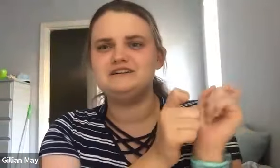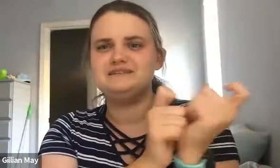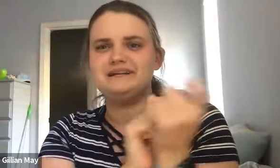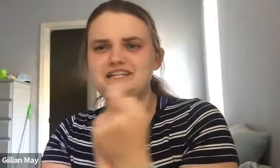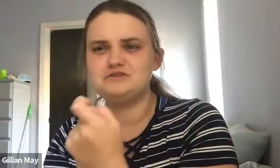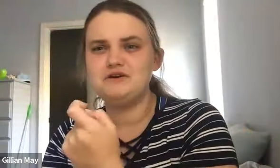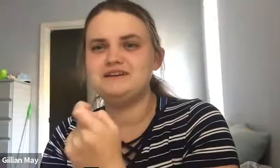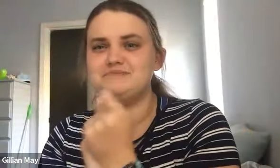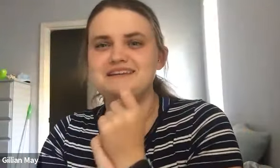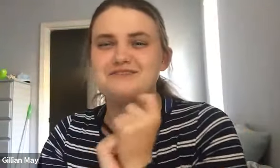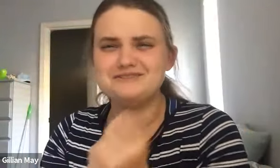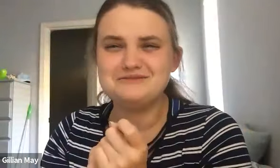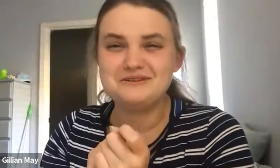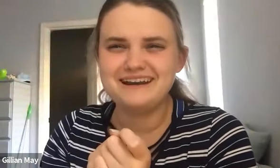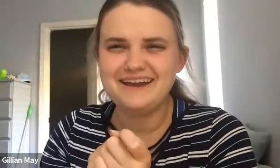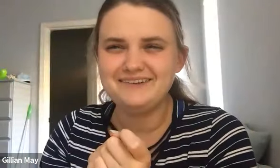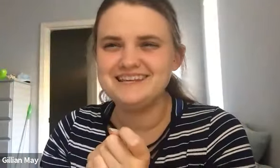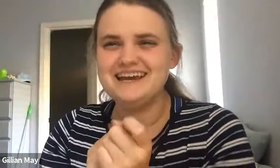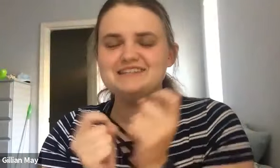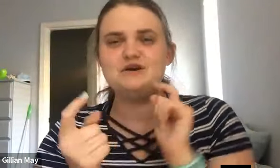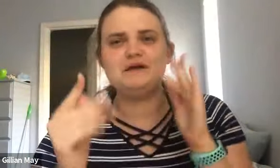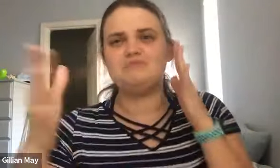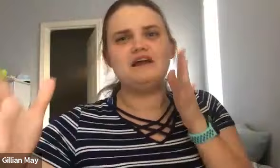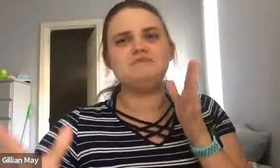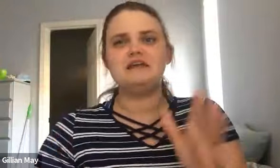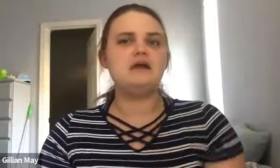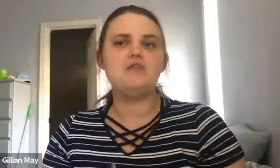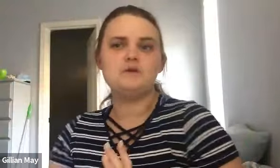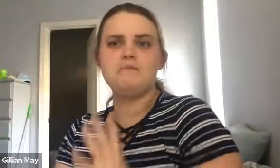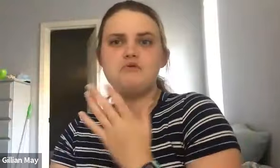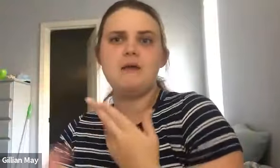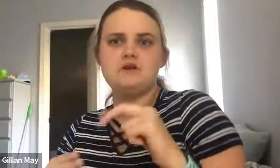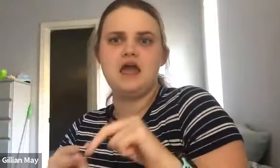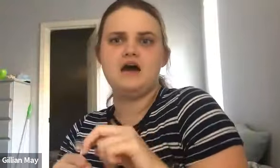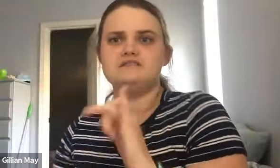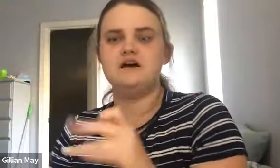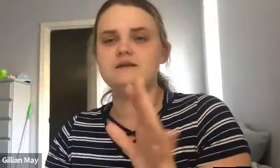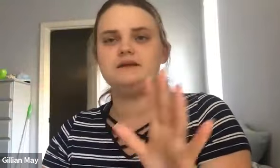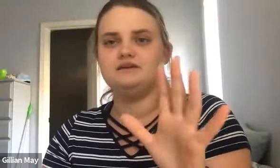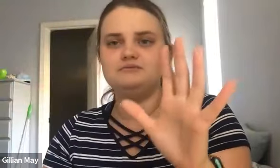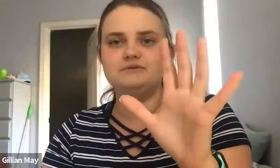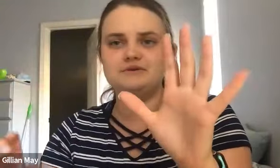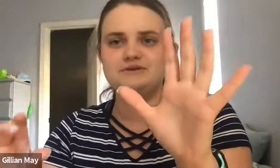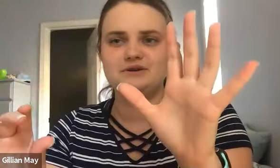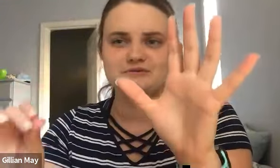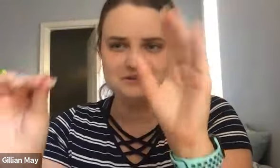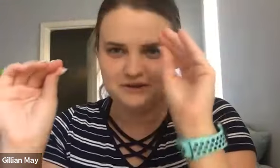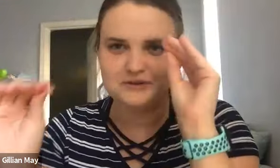into my teacher mode because my kids are also learning nouns. And so I'm like, I'm ready to be like, we got to learn about proper nouns and all that. I'm like, nope. Y'all know